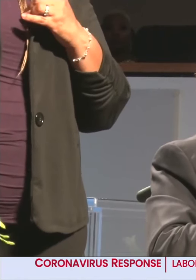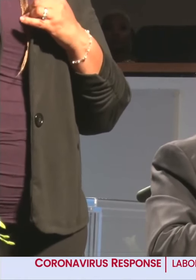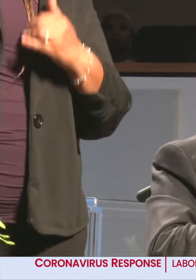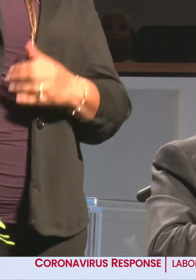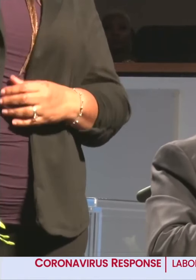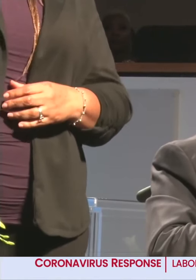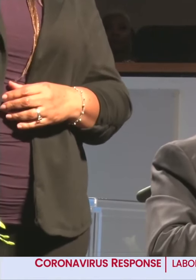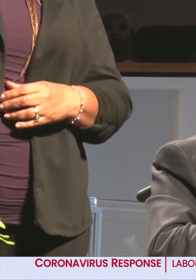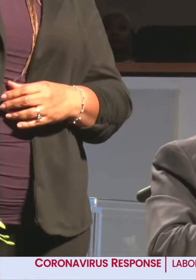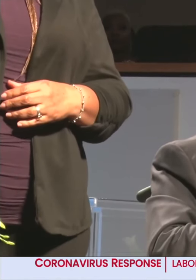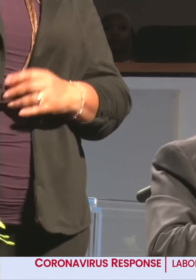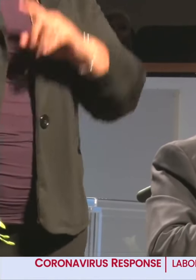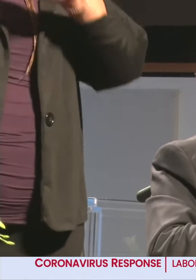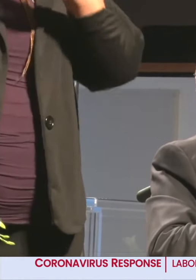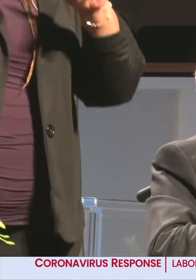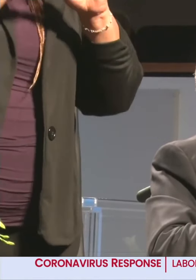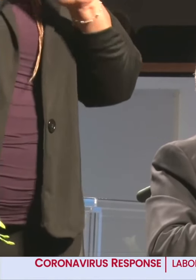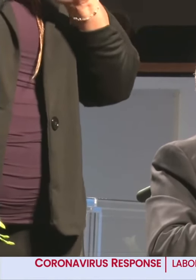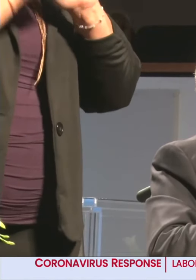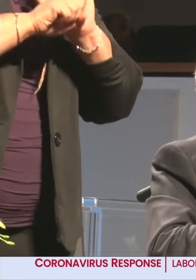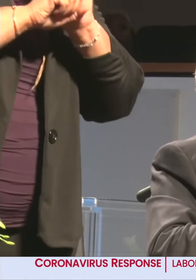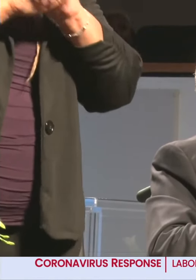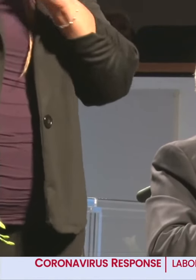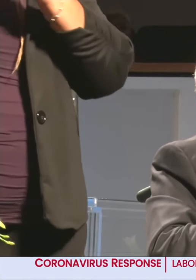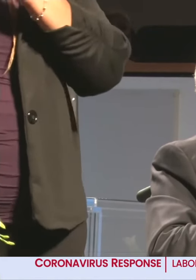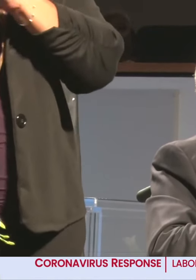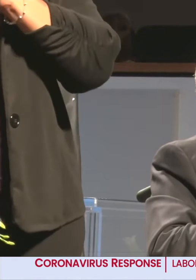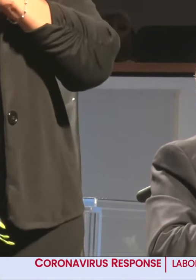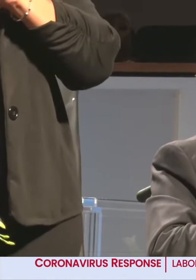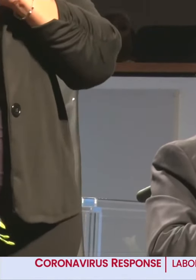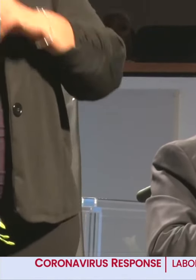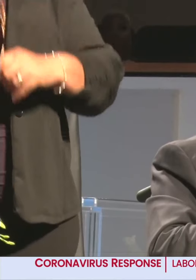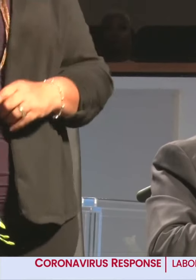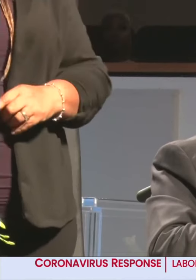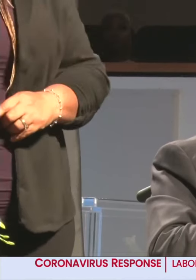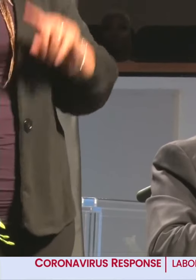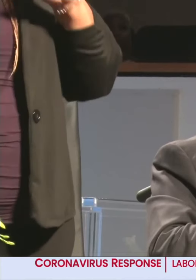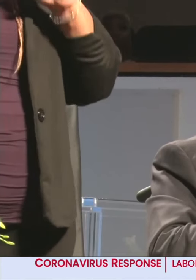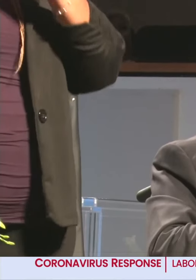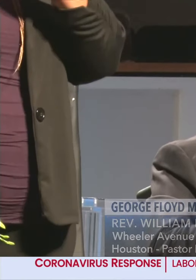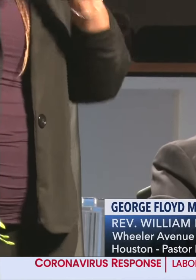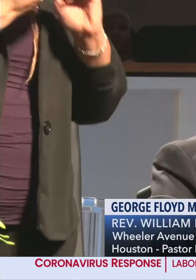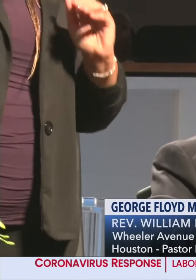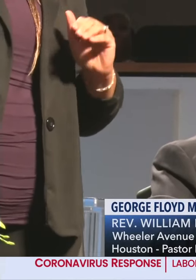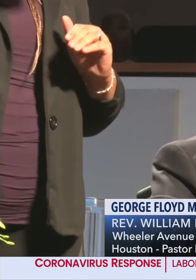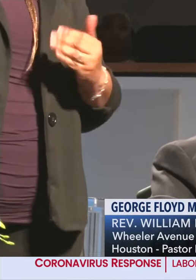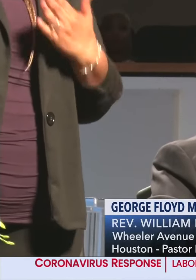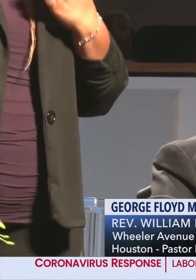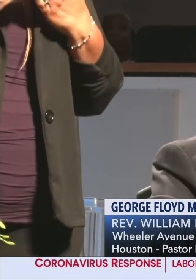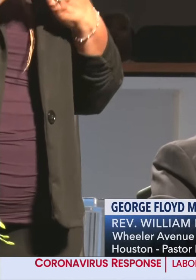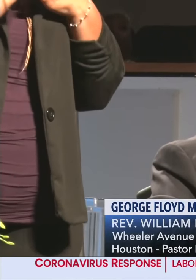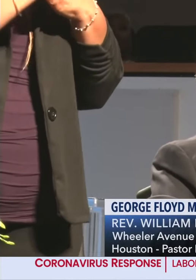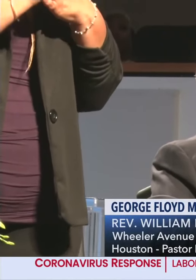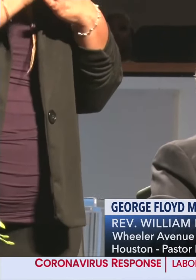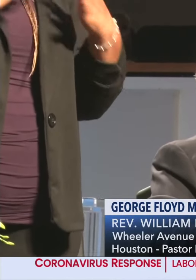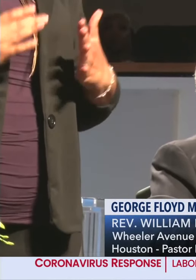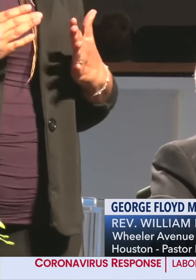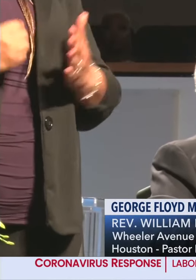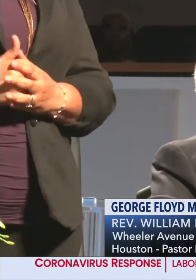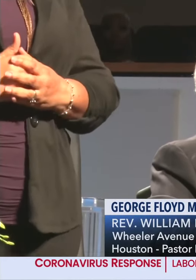Our states and counties and cities have to have good leadership and that means that